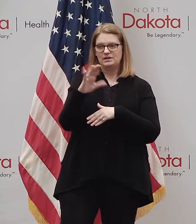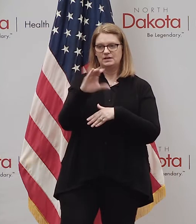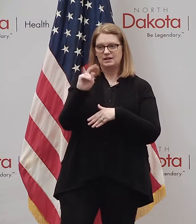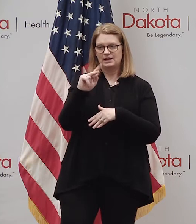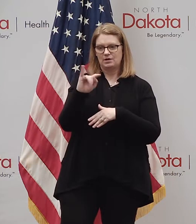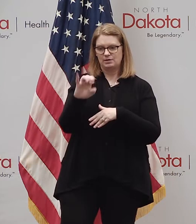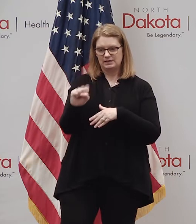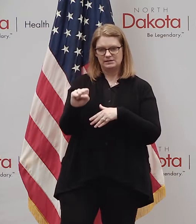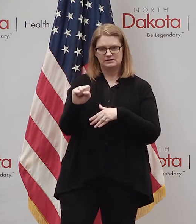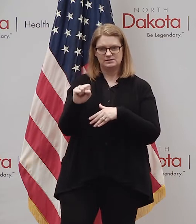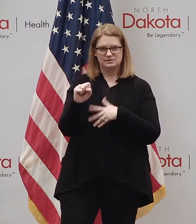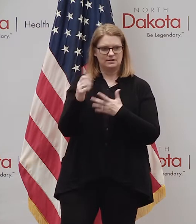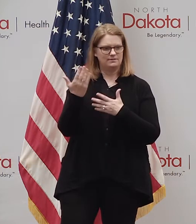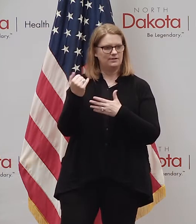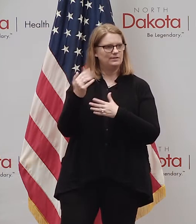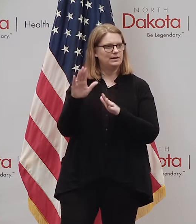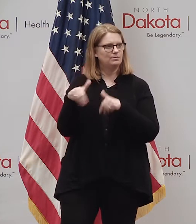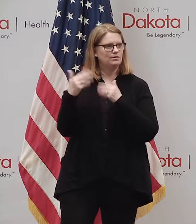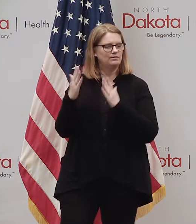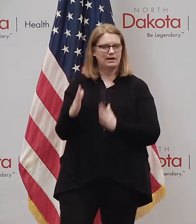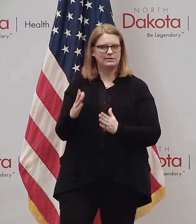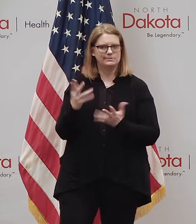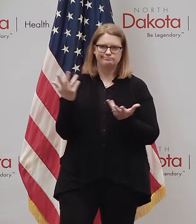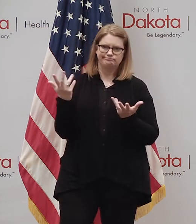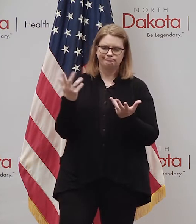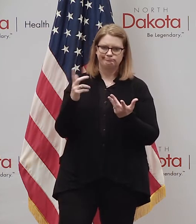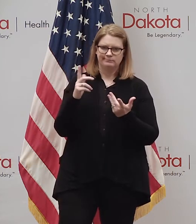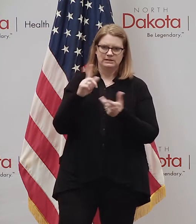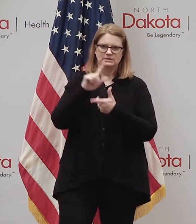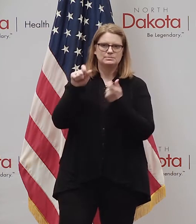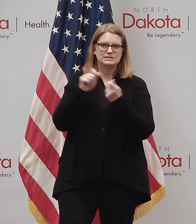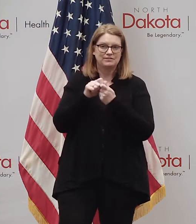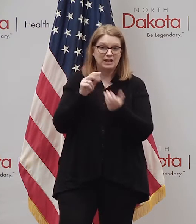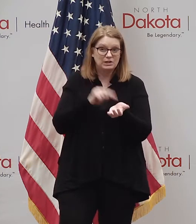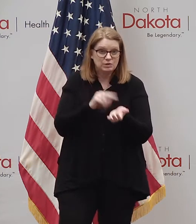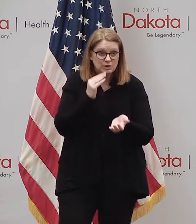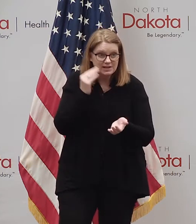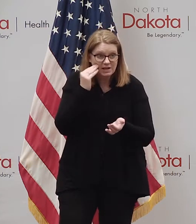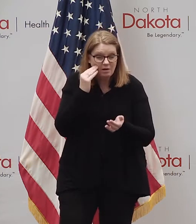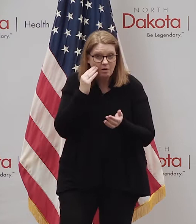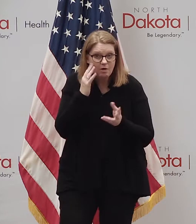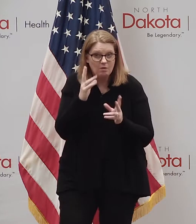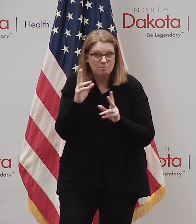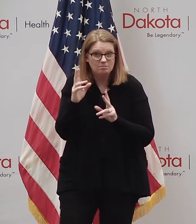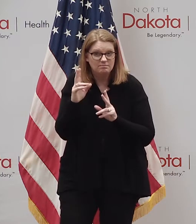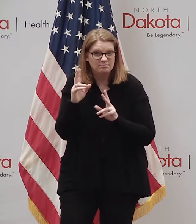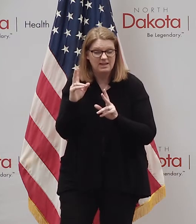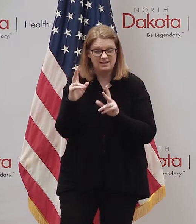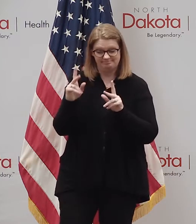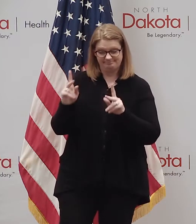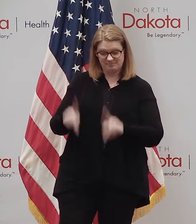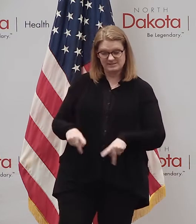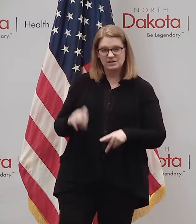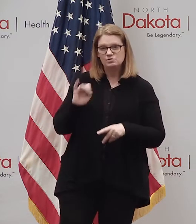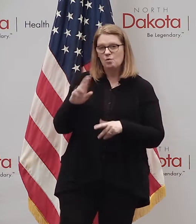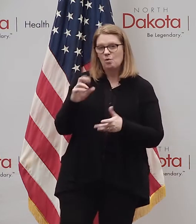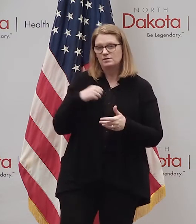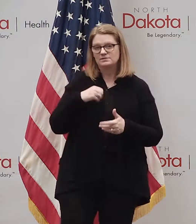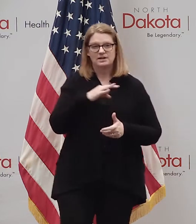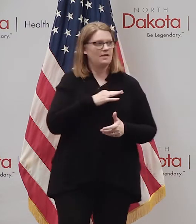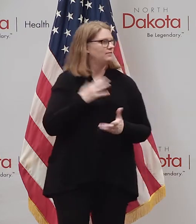I don't have in front of me how many of those were actually either nursing home residents or staff. But